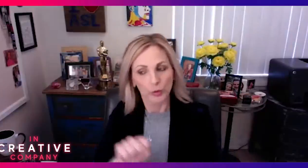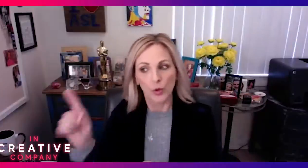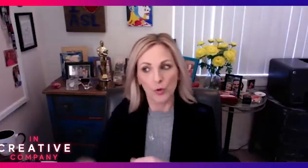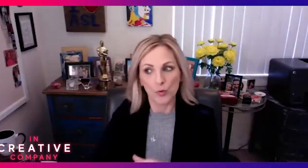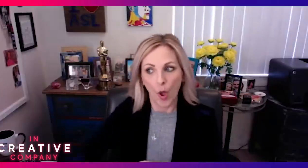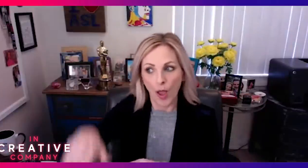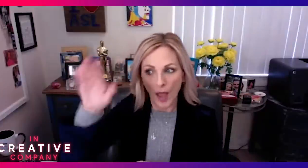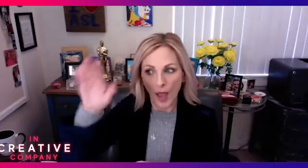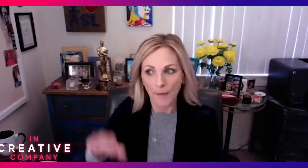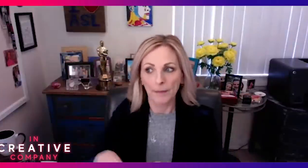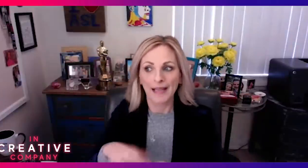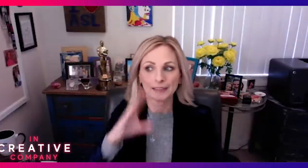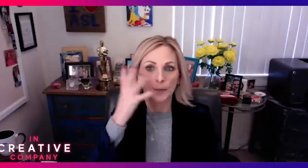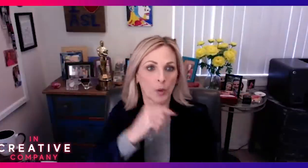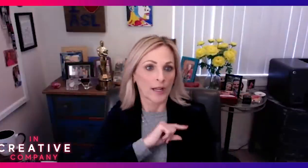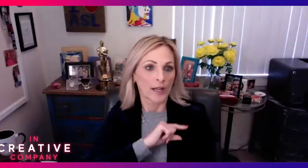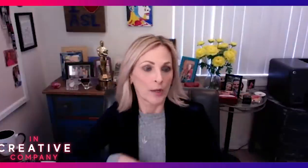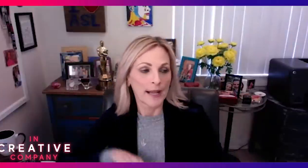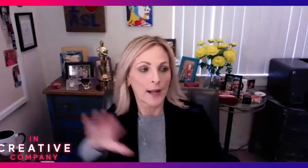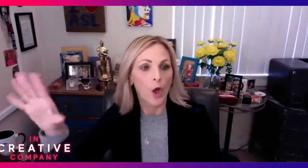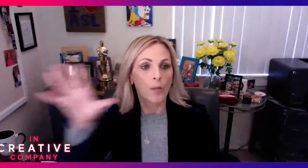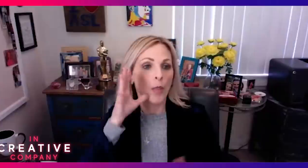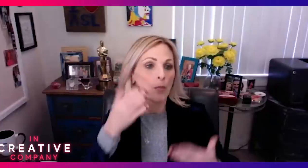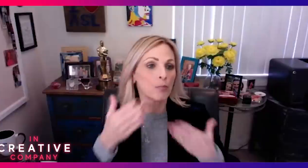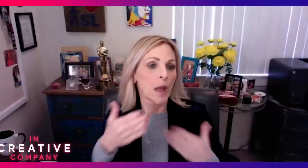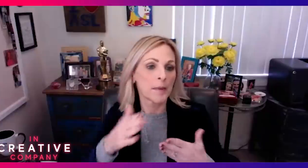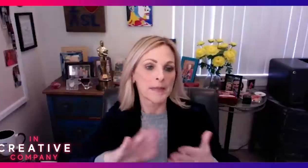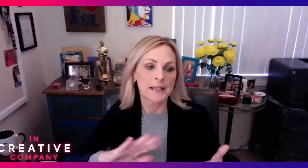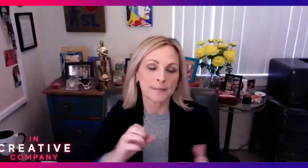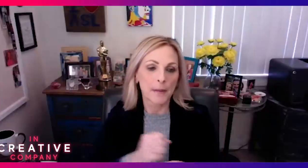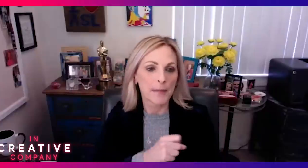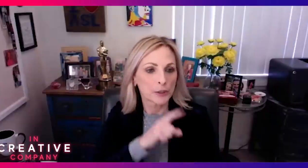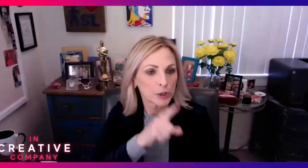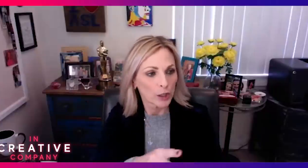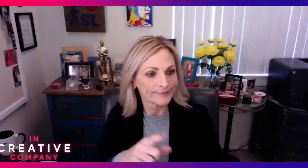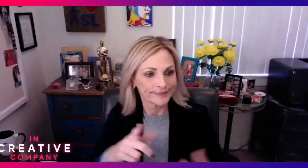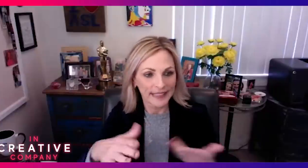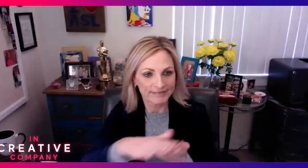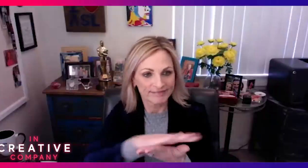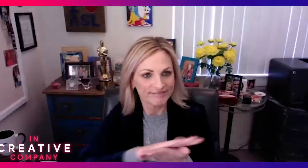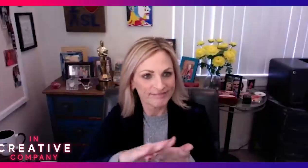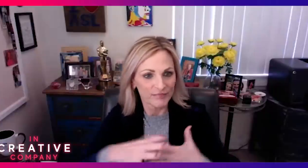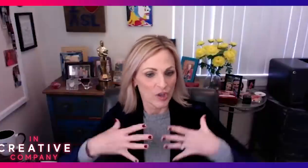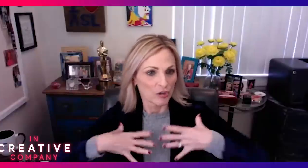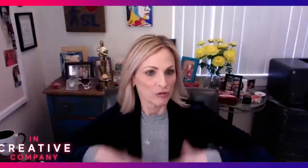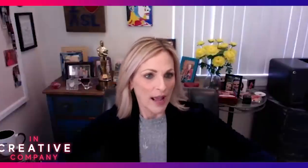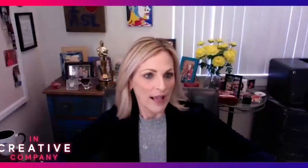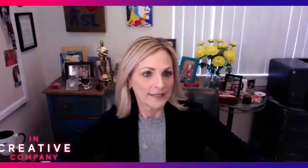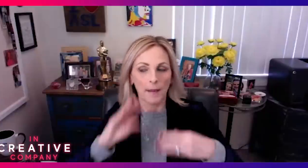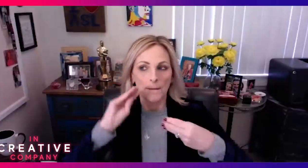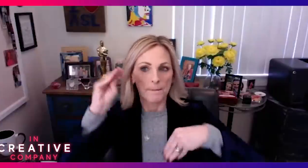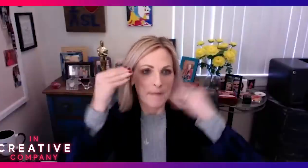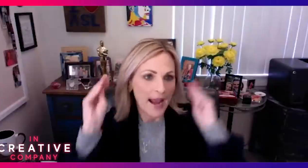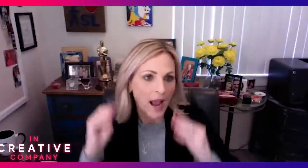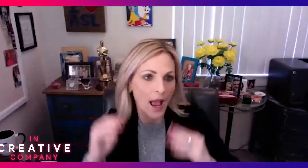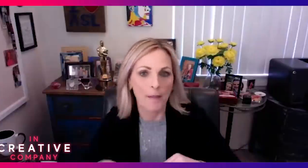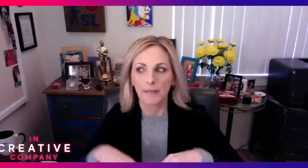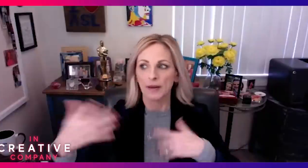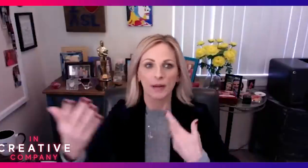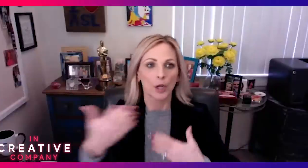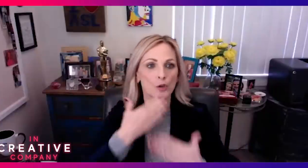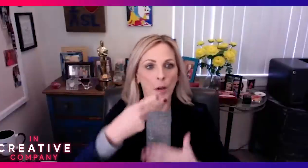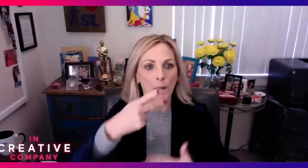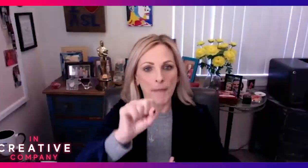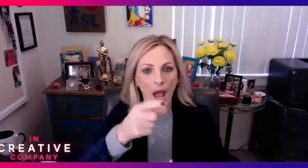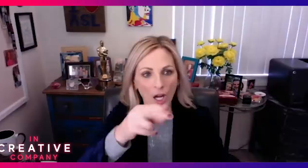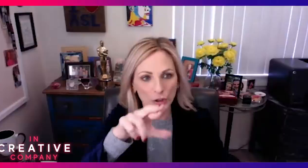I guess what she was accustomed to growing up was that, you know, you praise someone for their beauty. You praise someone for their looks. You talk about their clothes. You